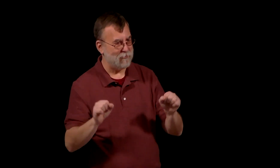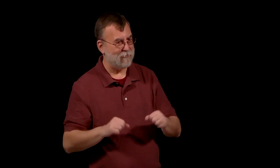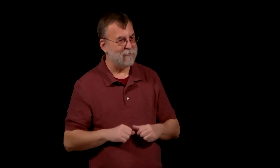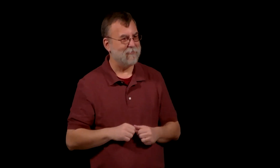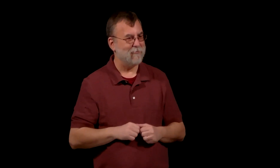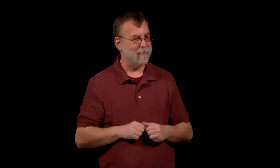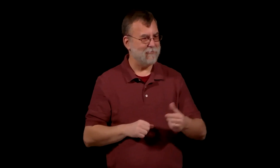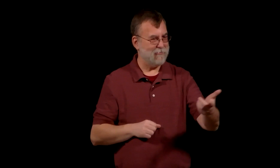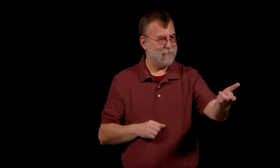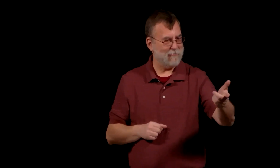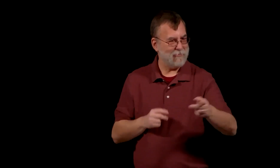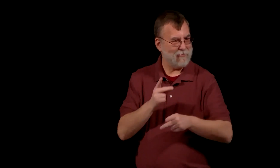Being saved. Salvation.